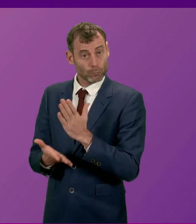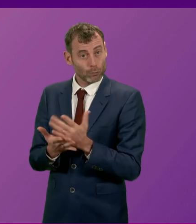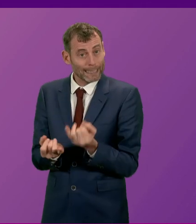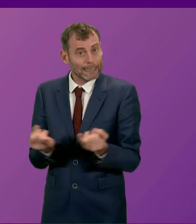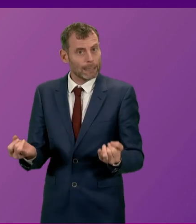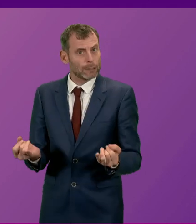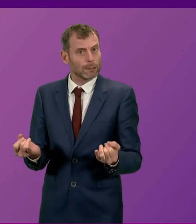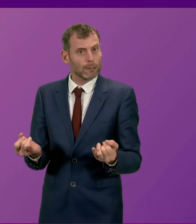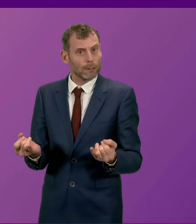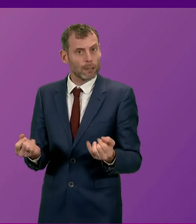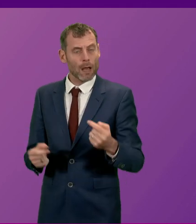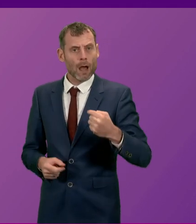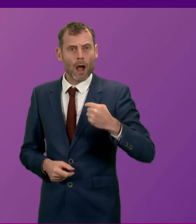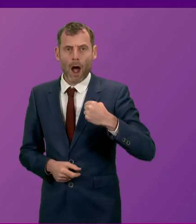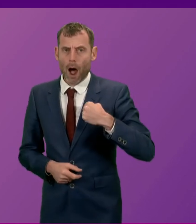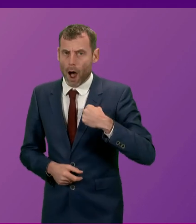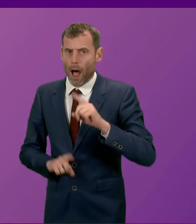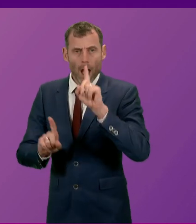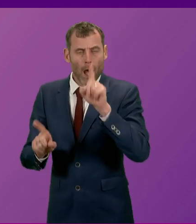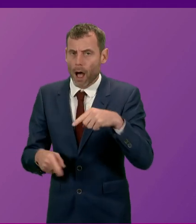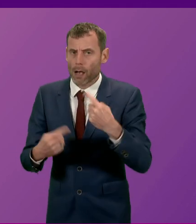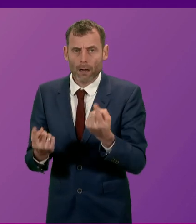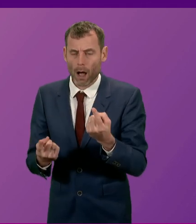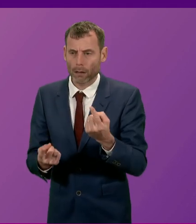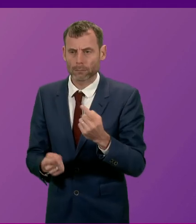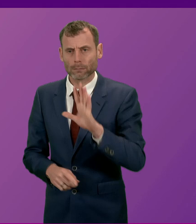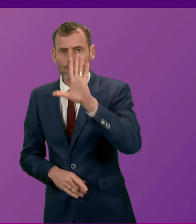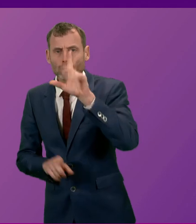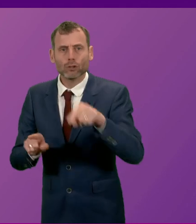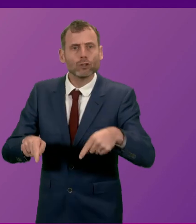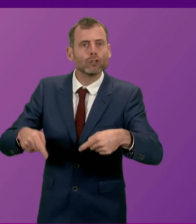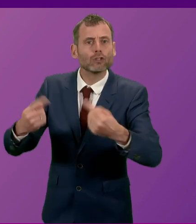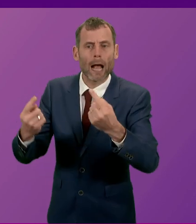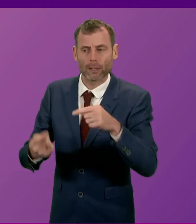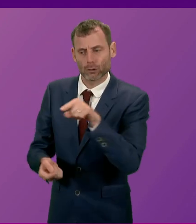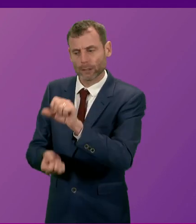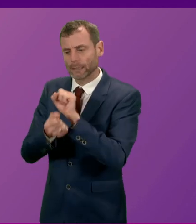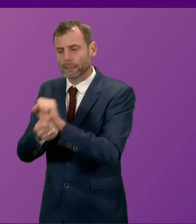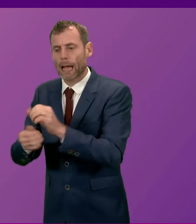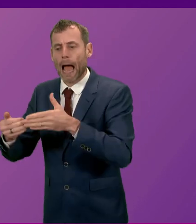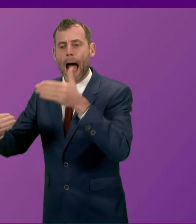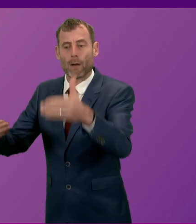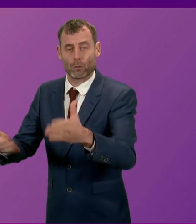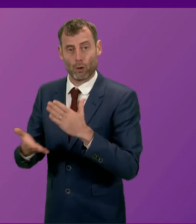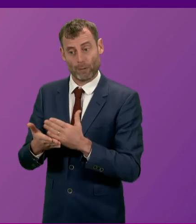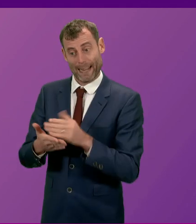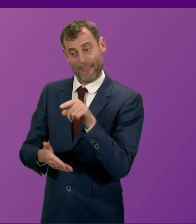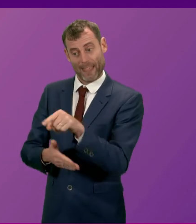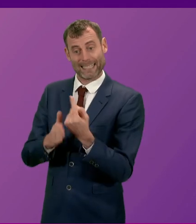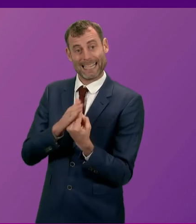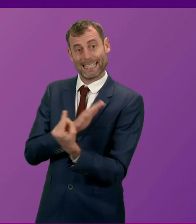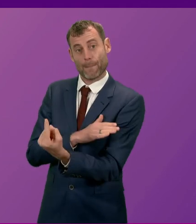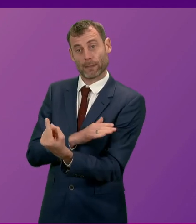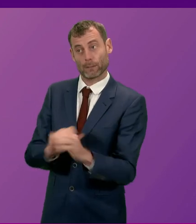it's not for me to question the sentencing policy that's independently decided by the judiciary. If I was to do that, Parliament would